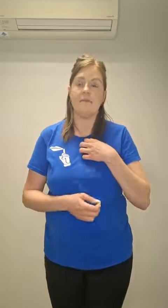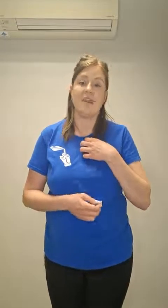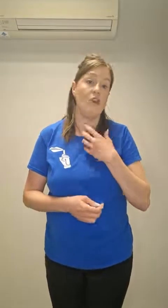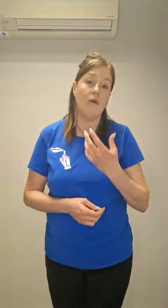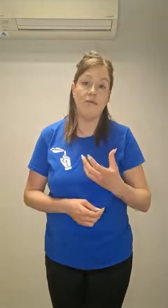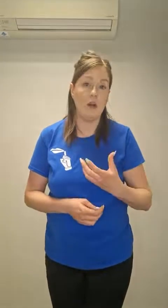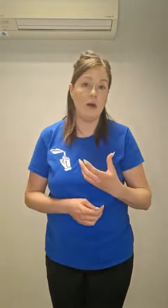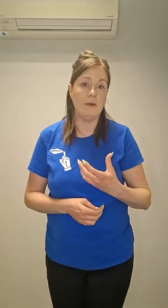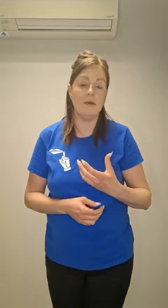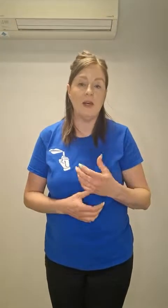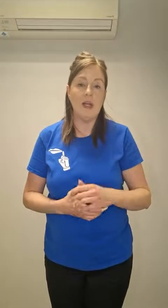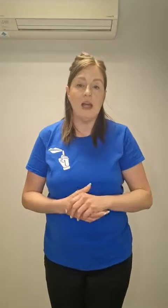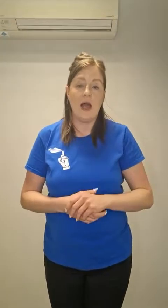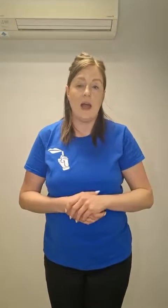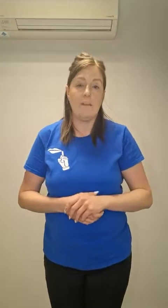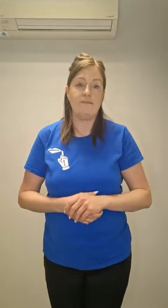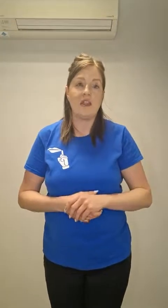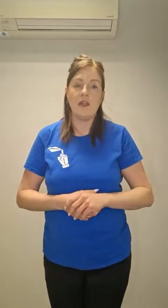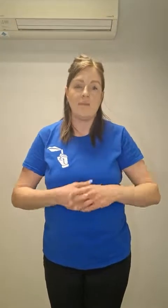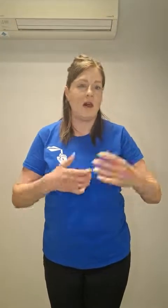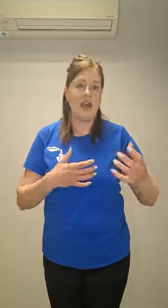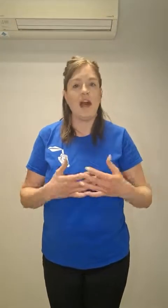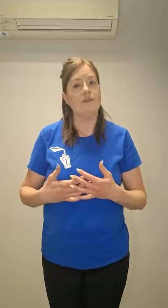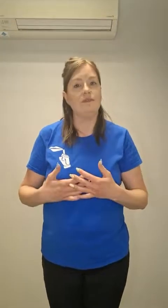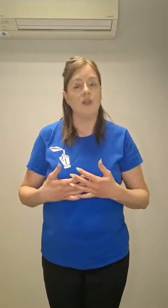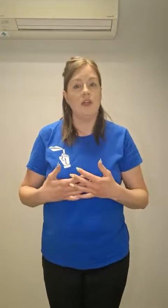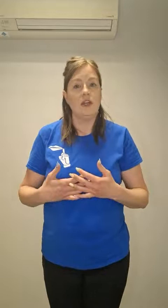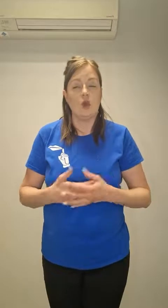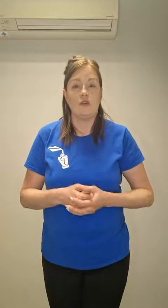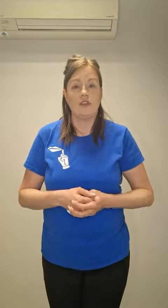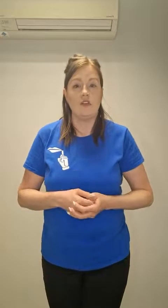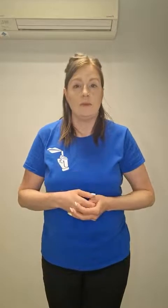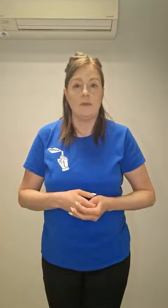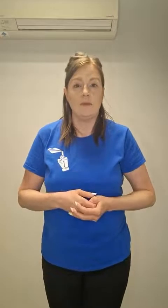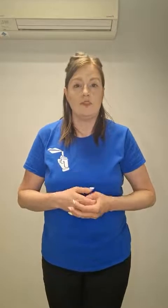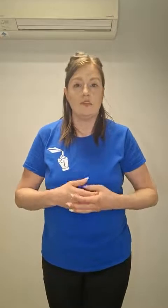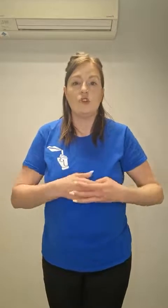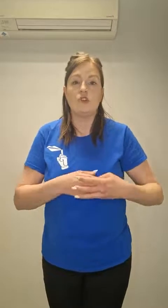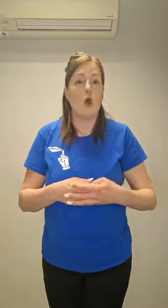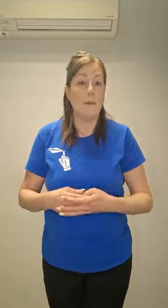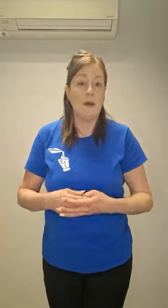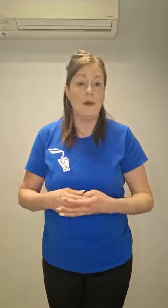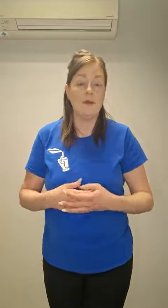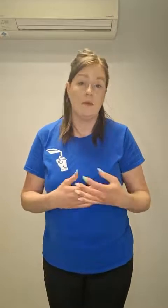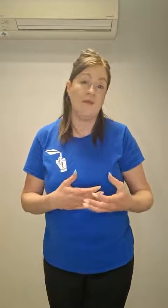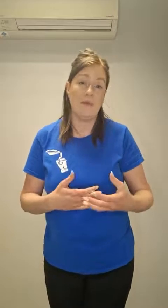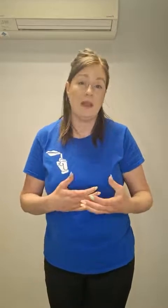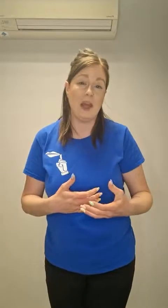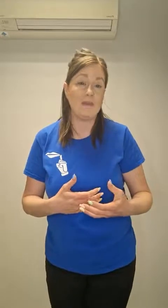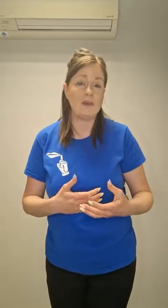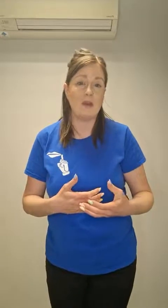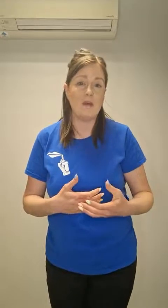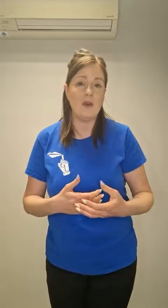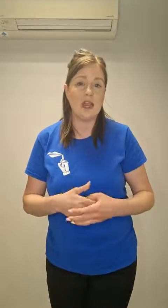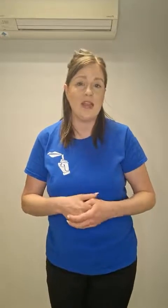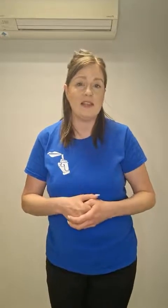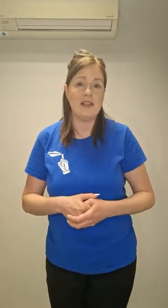non-verbal, they might have cognitive problems that stop them from being able to communicate as